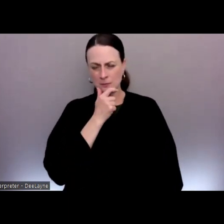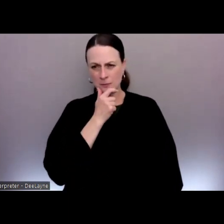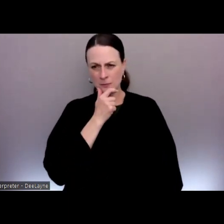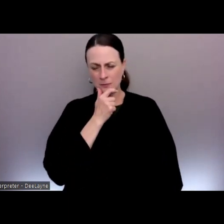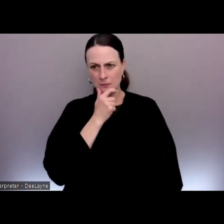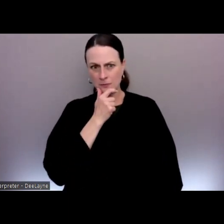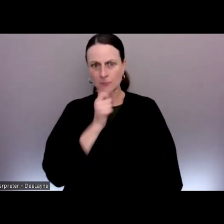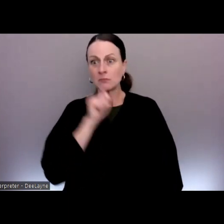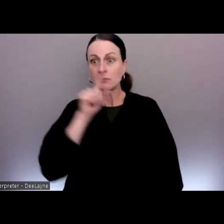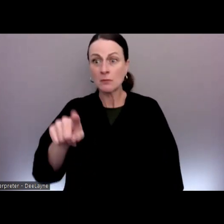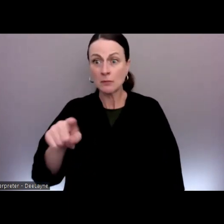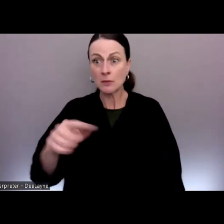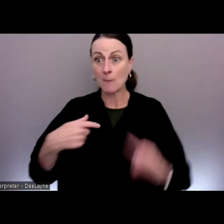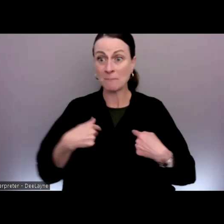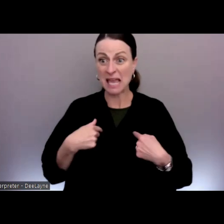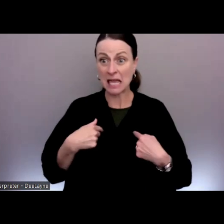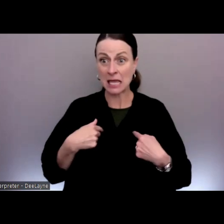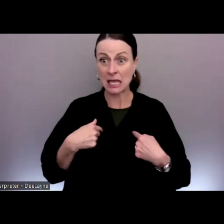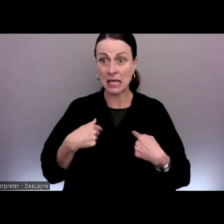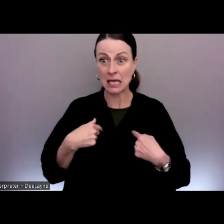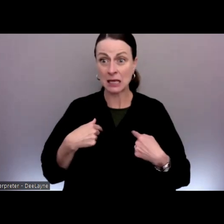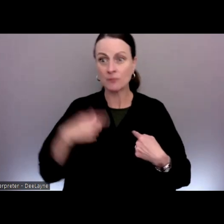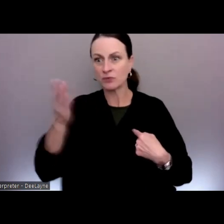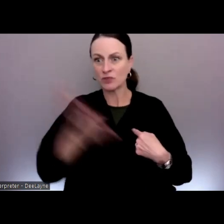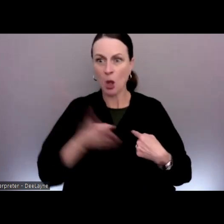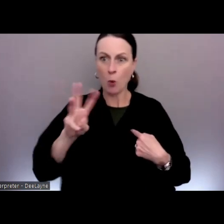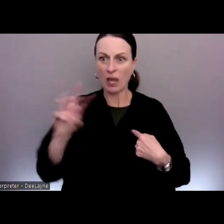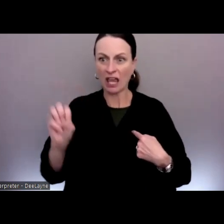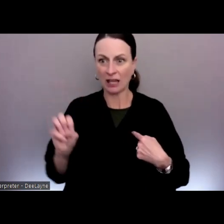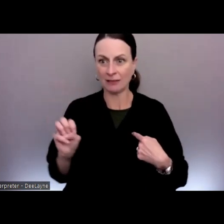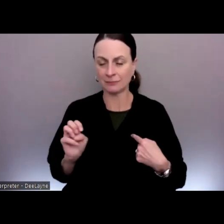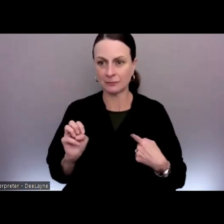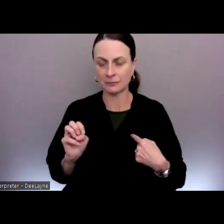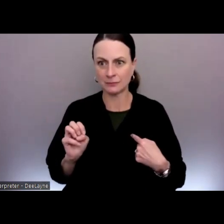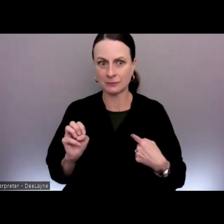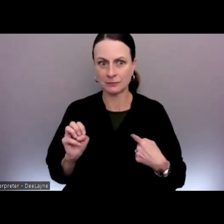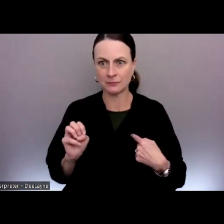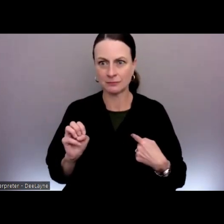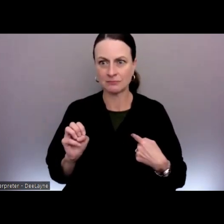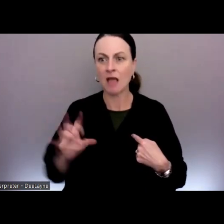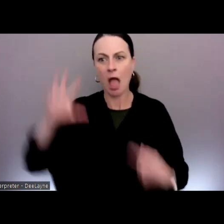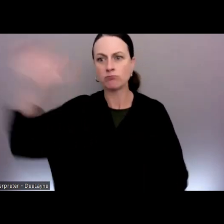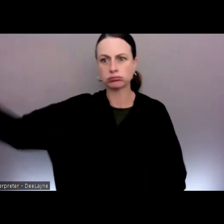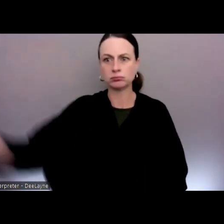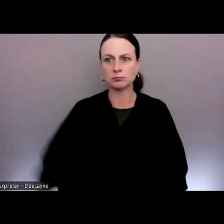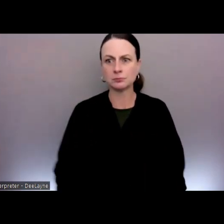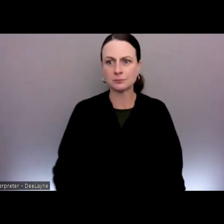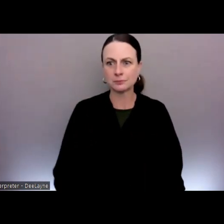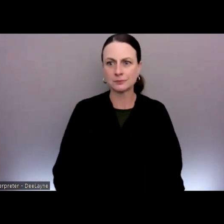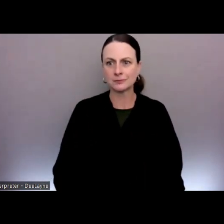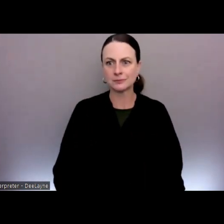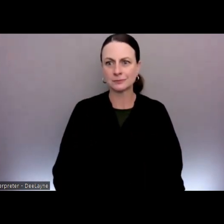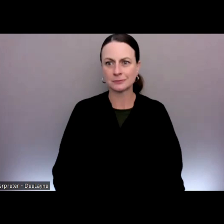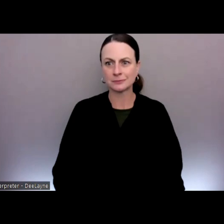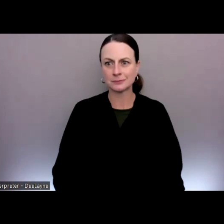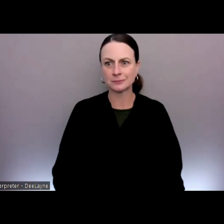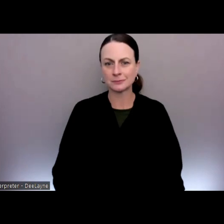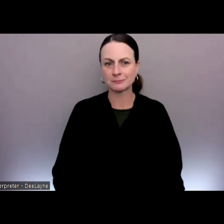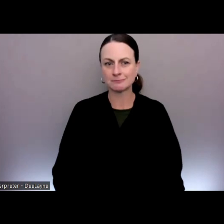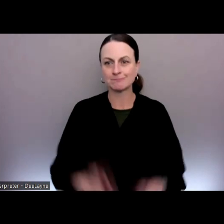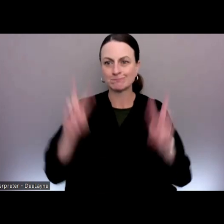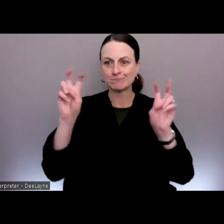blurted, "Me, we," before walking off the stage. End